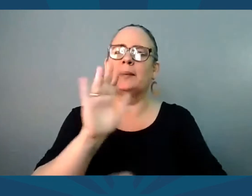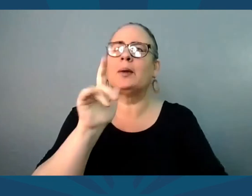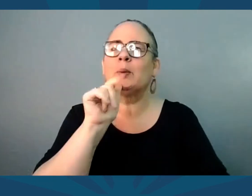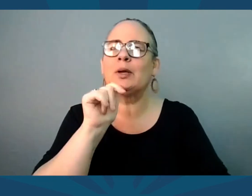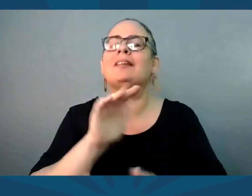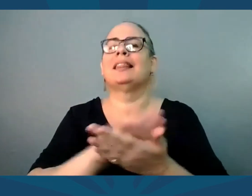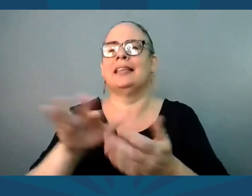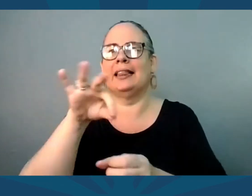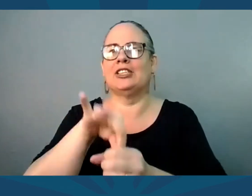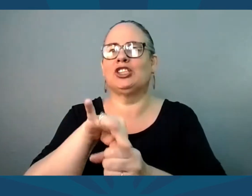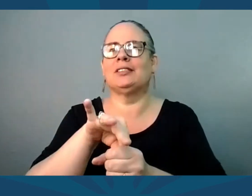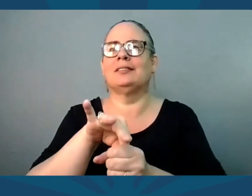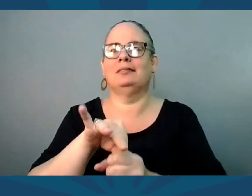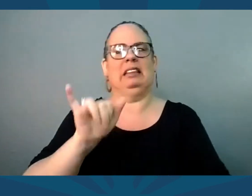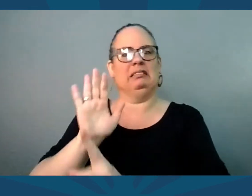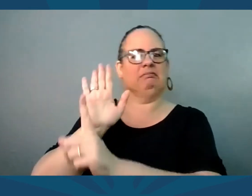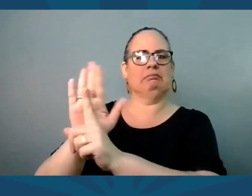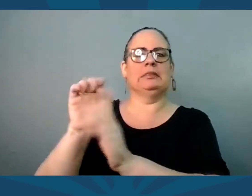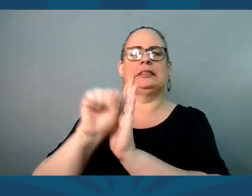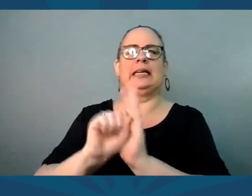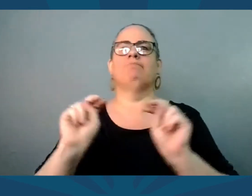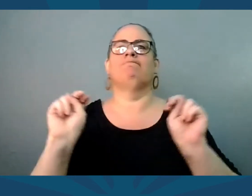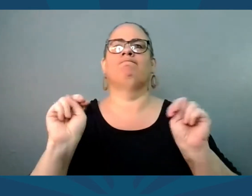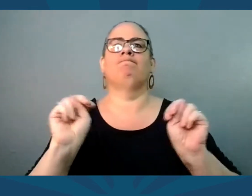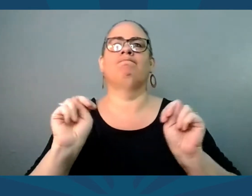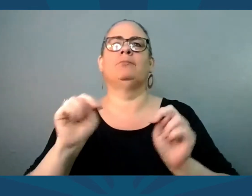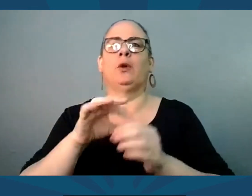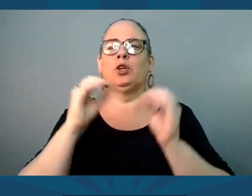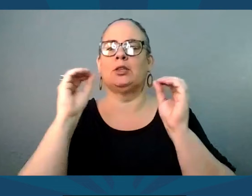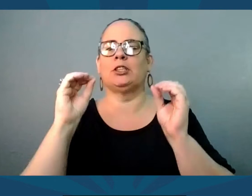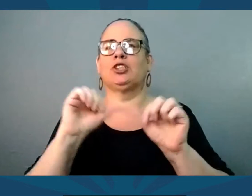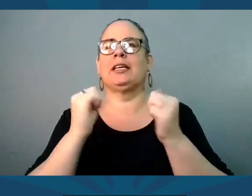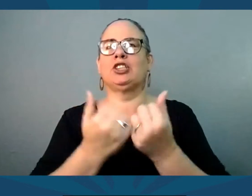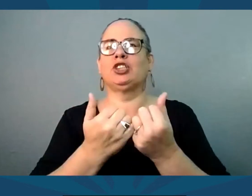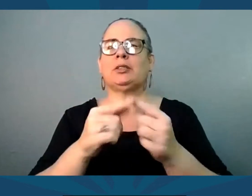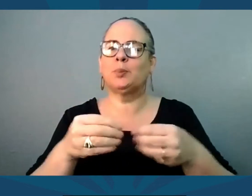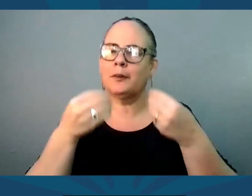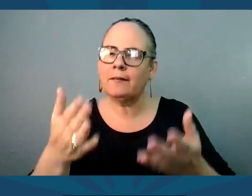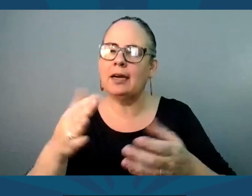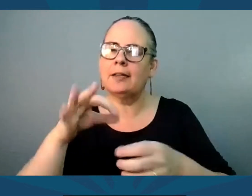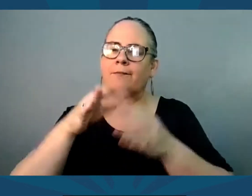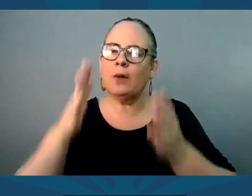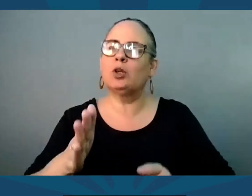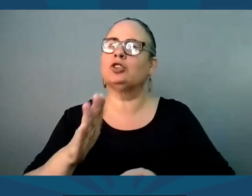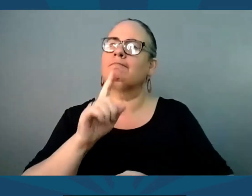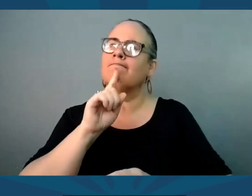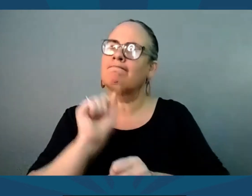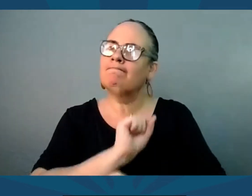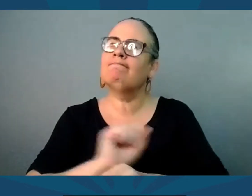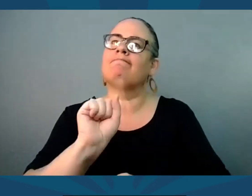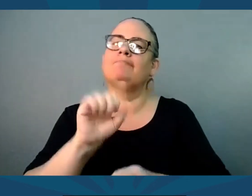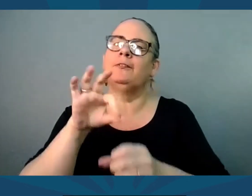Arizona. This guide is created by Clean Elections, the state's nonpartisan voter